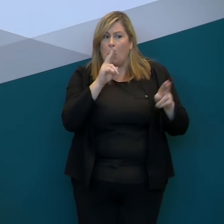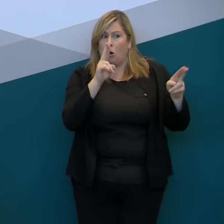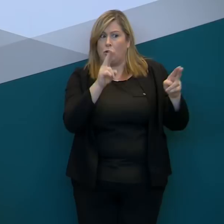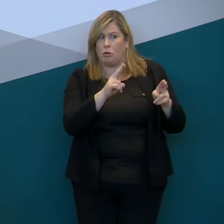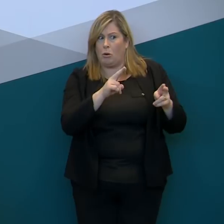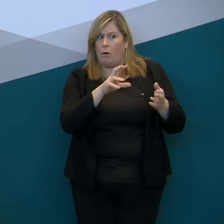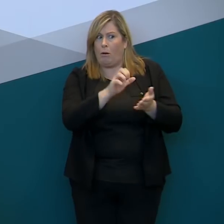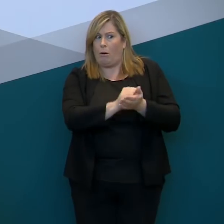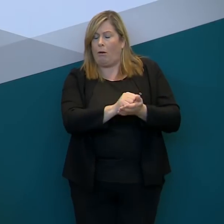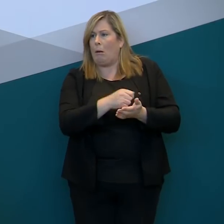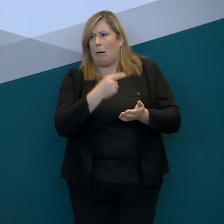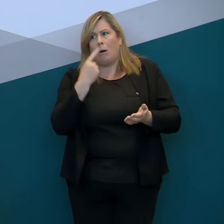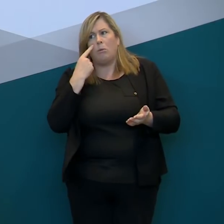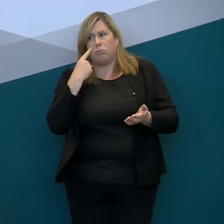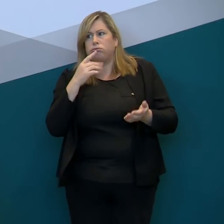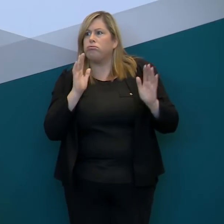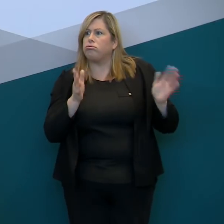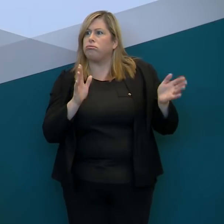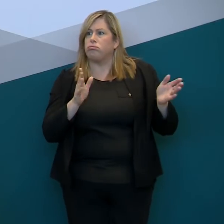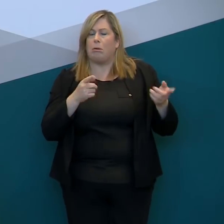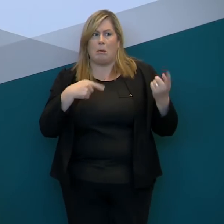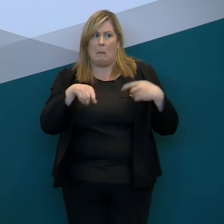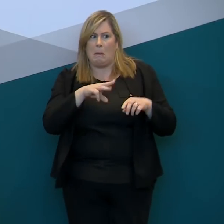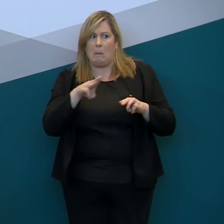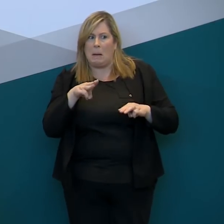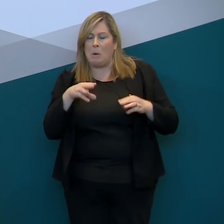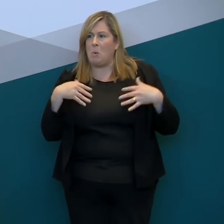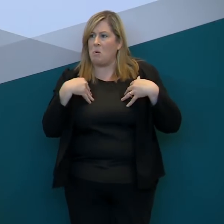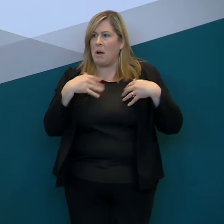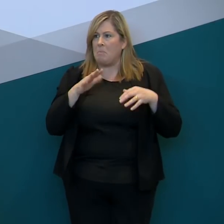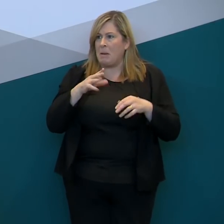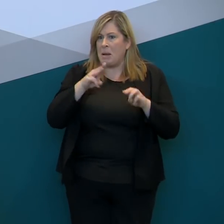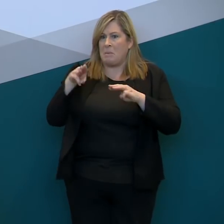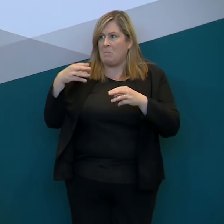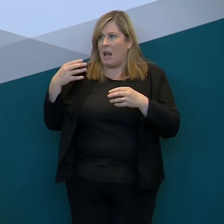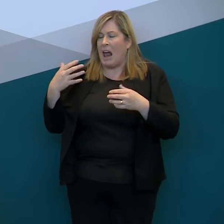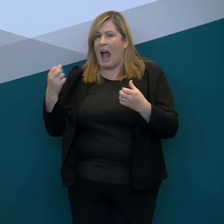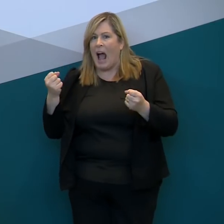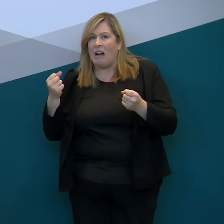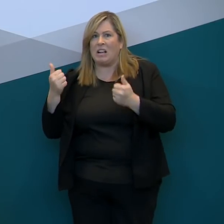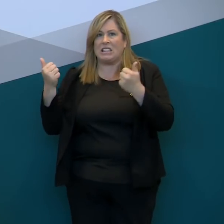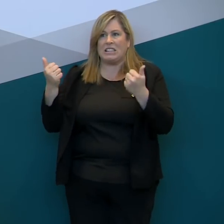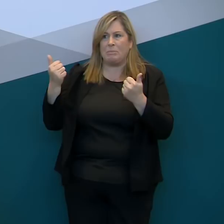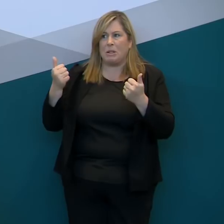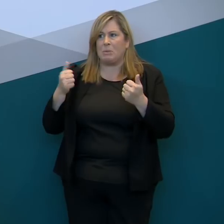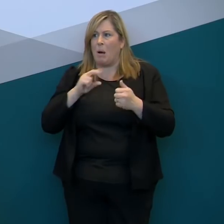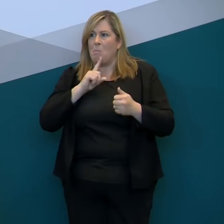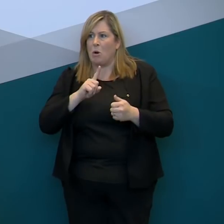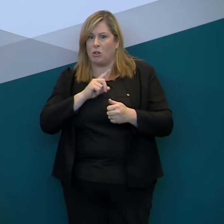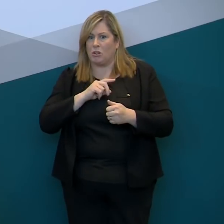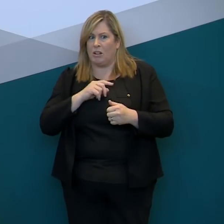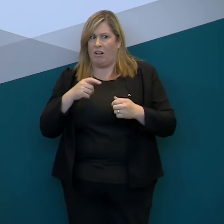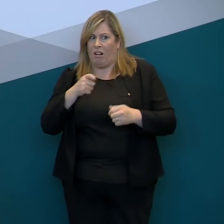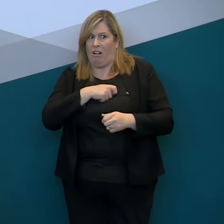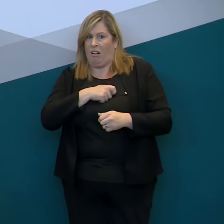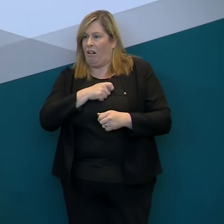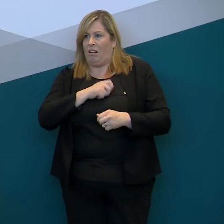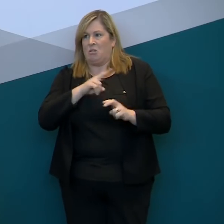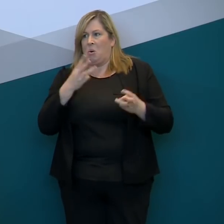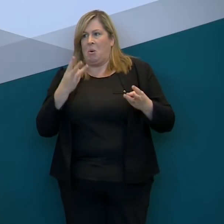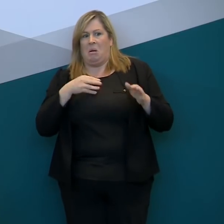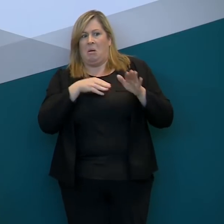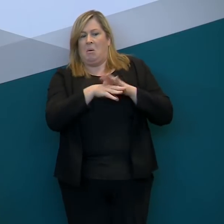marked, possibly reflecting a fear of patients going with symptoms to their doctor, and we want to encourage people with any symptoms